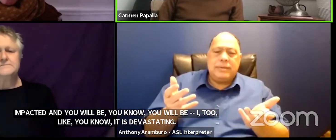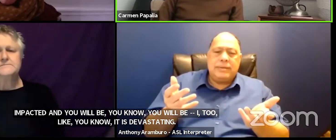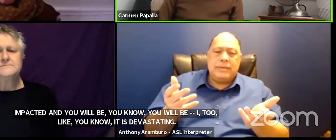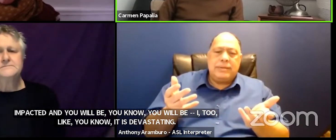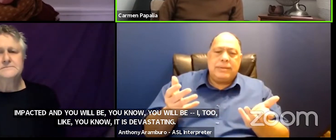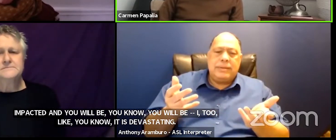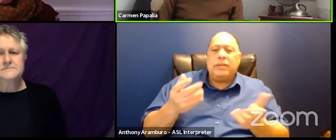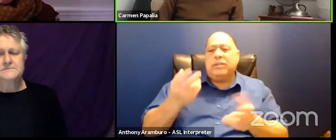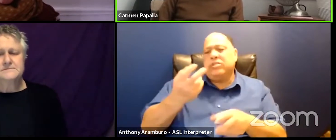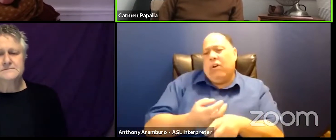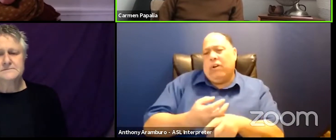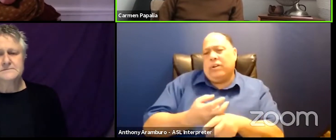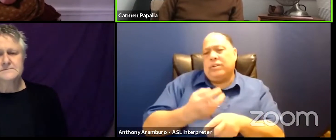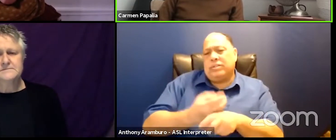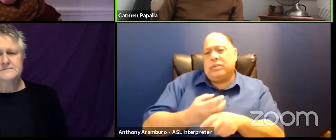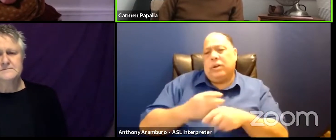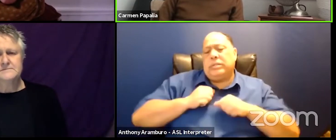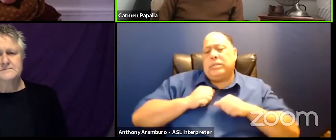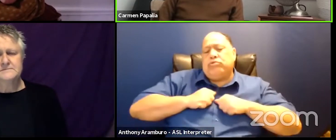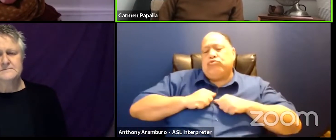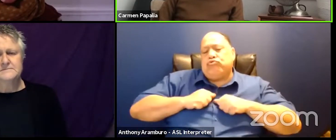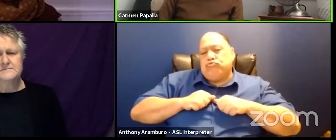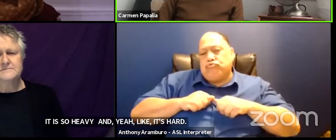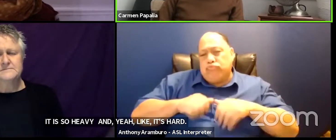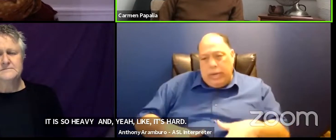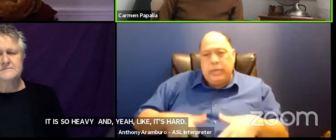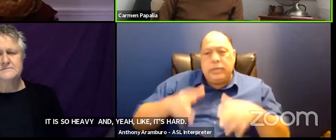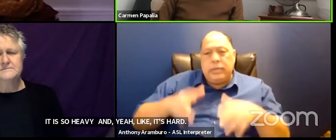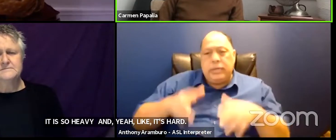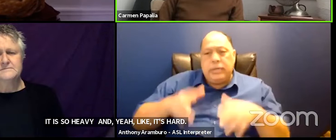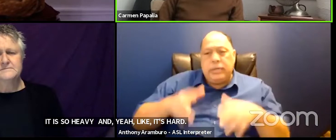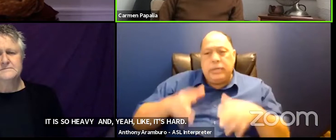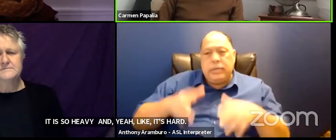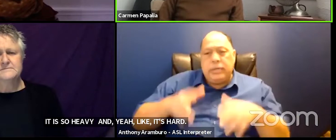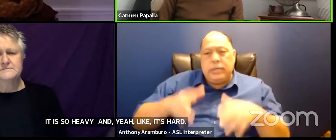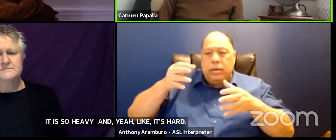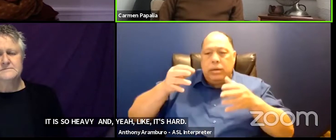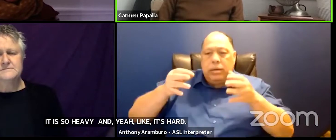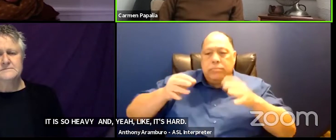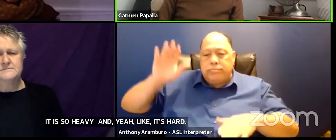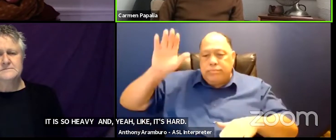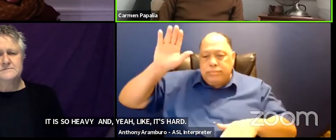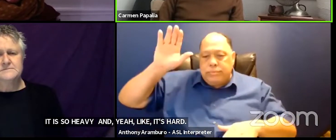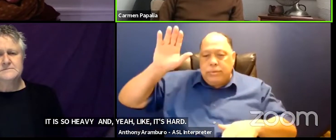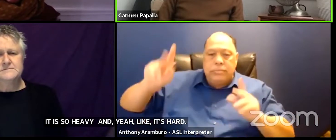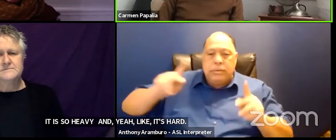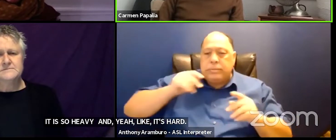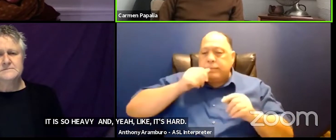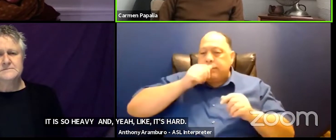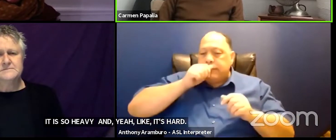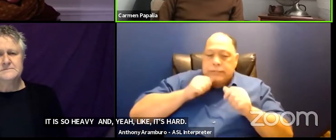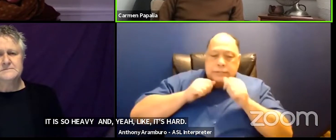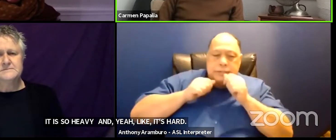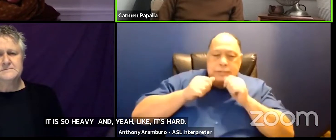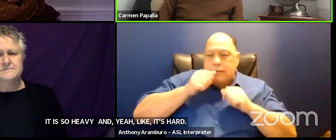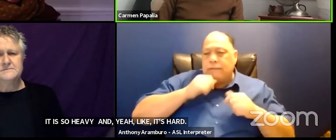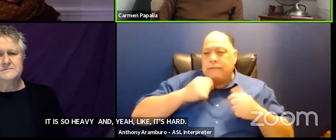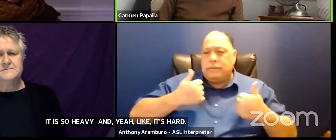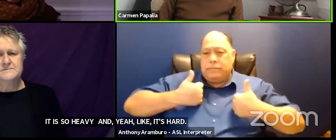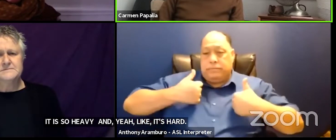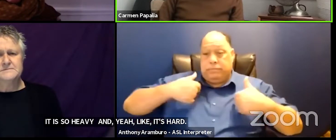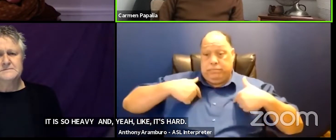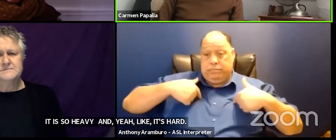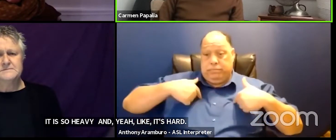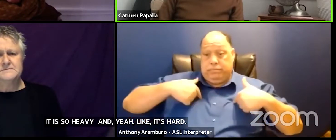it's hard. It's draining to hear testimony of people who suffered, and myself. Like you